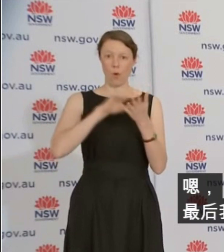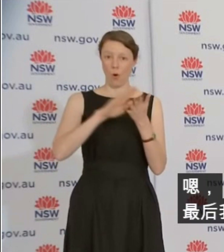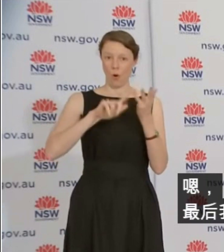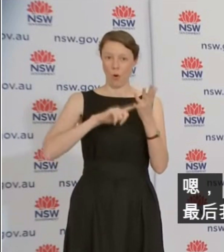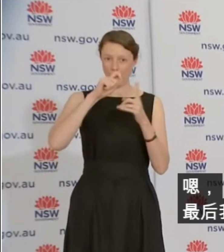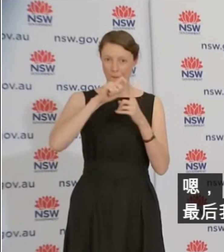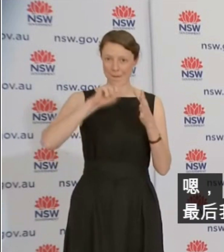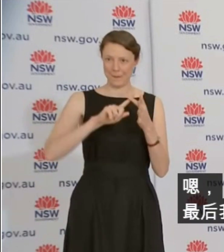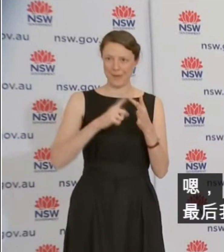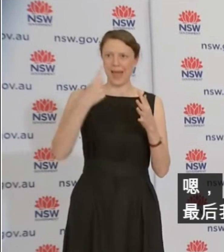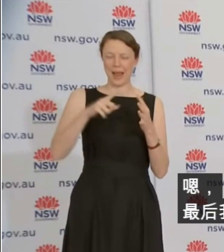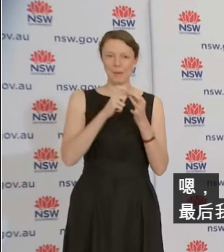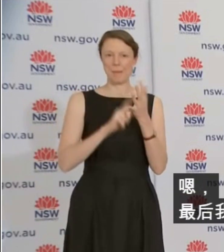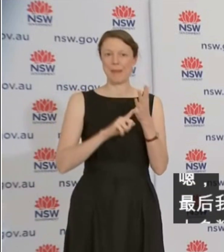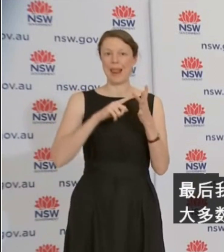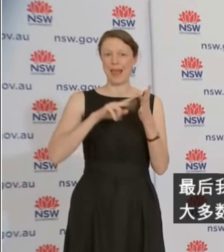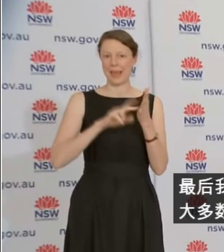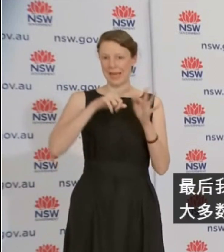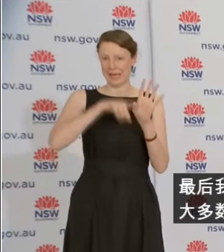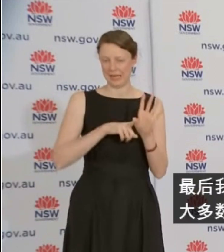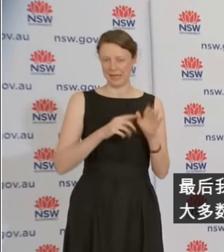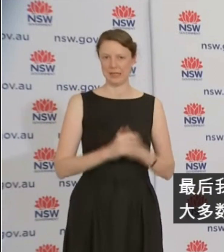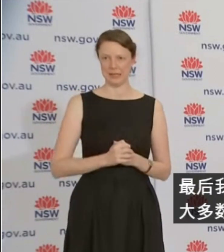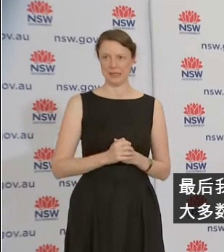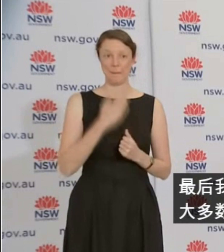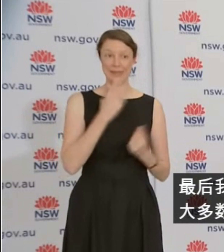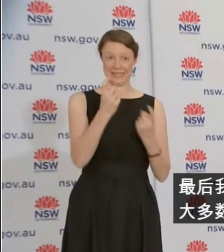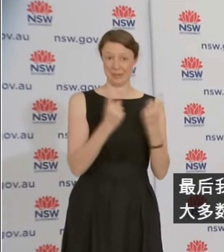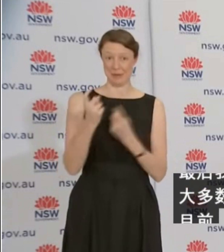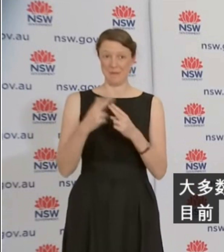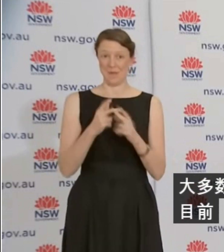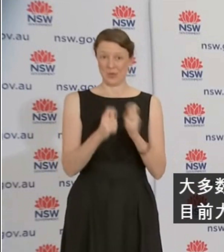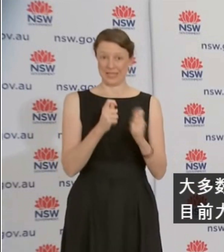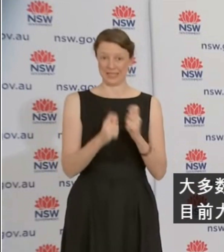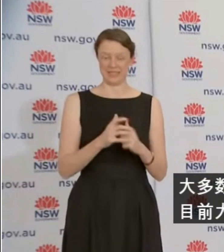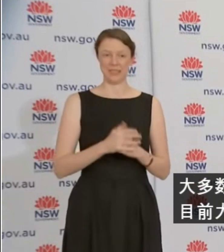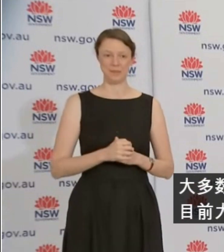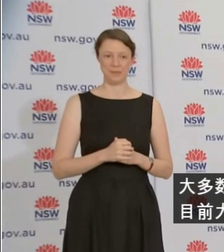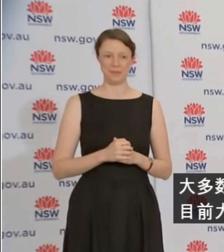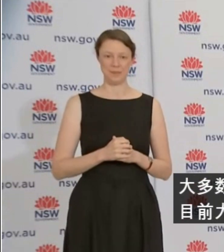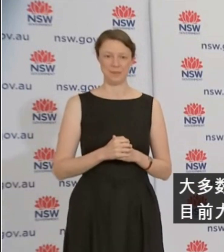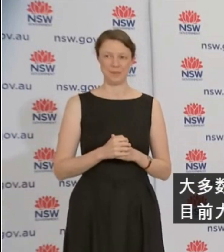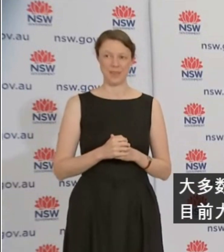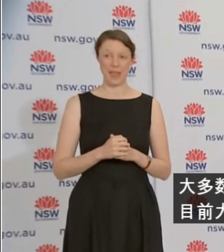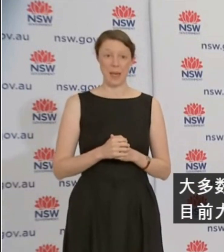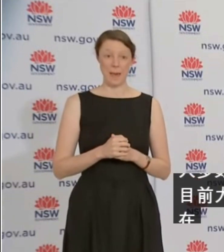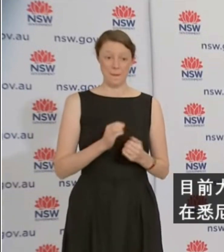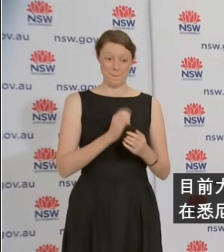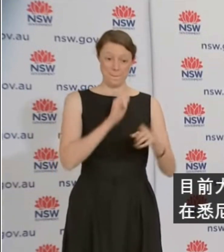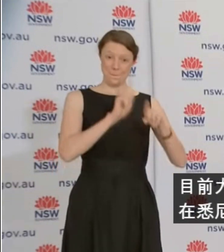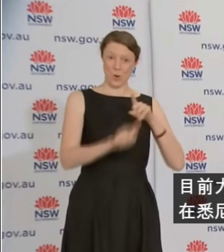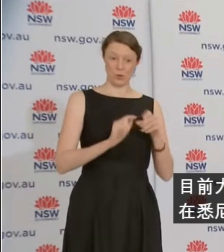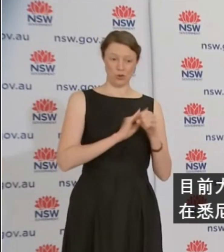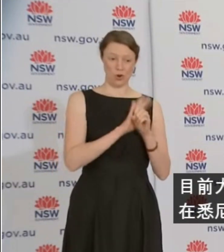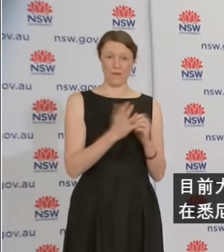we know, we continue to see the majority of cases, or a large proportion of cases at the moment, concentrated in the